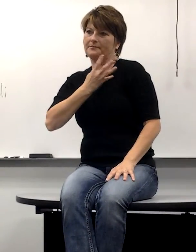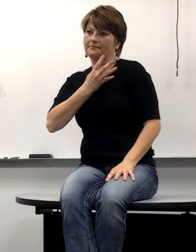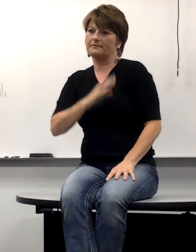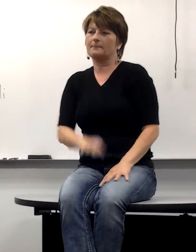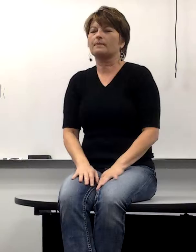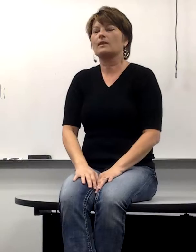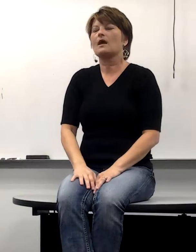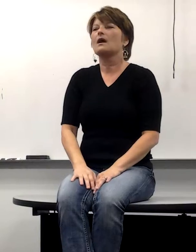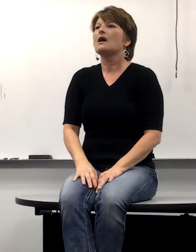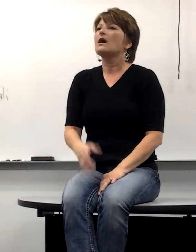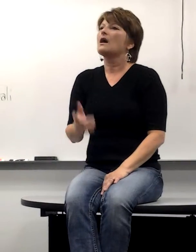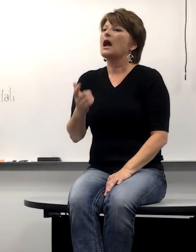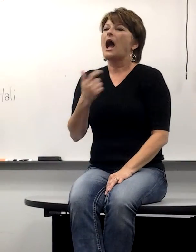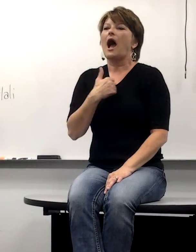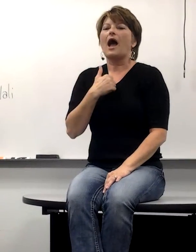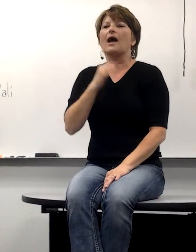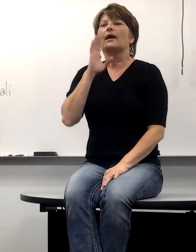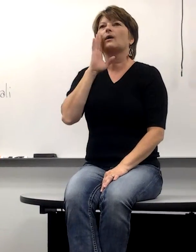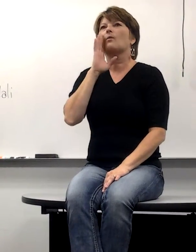I'm sorry, but we're going to suggest that you get chemotherapy.